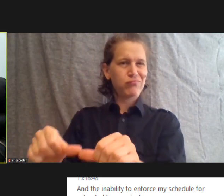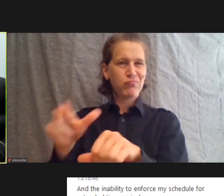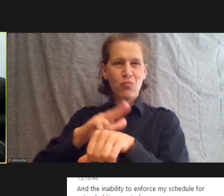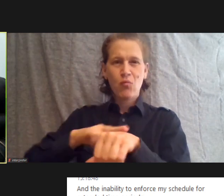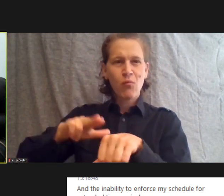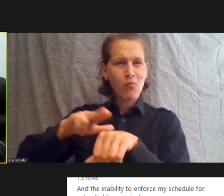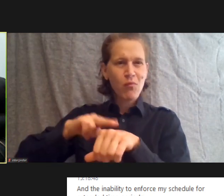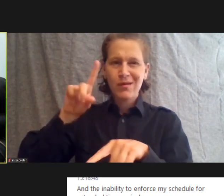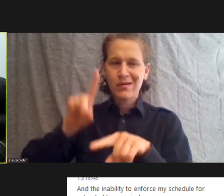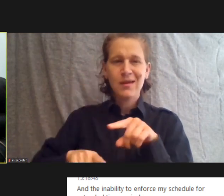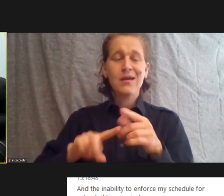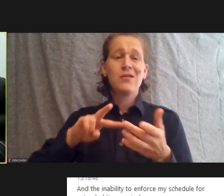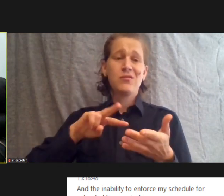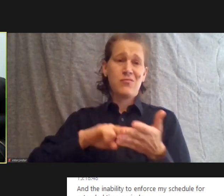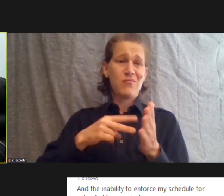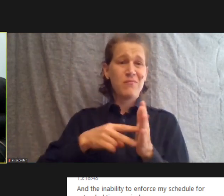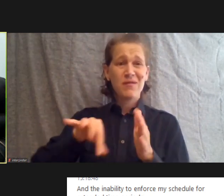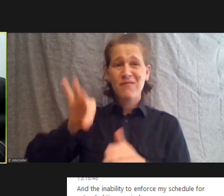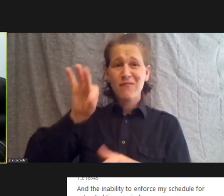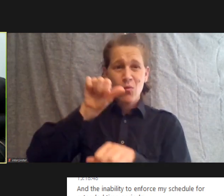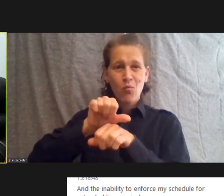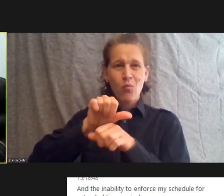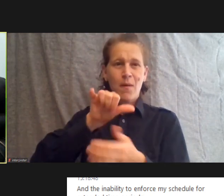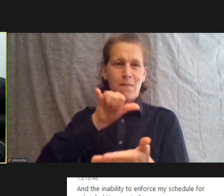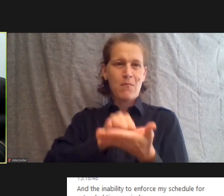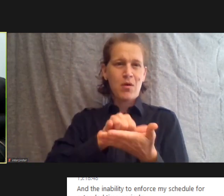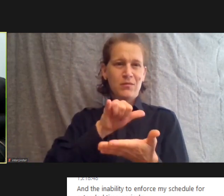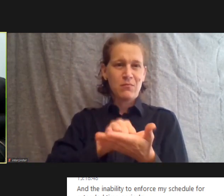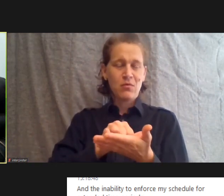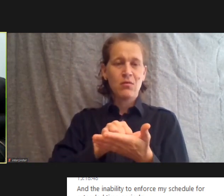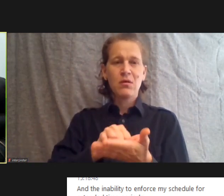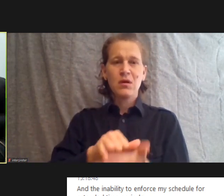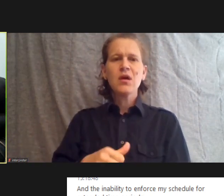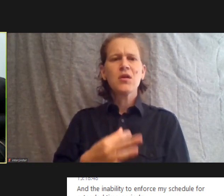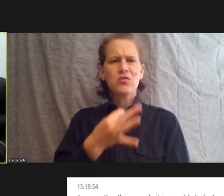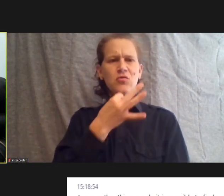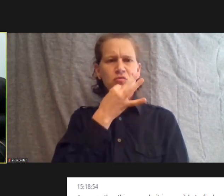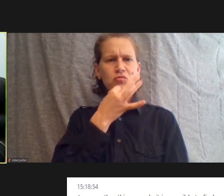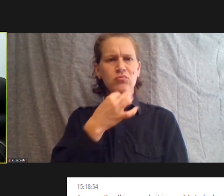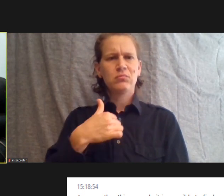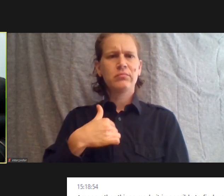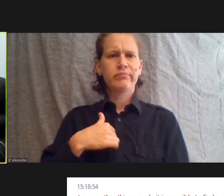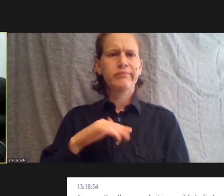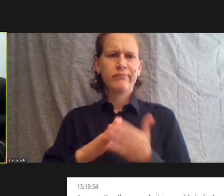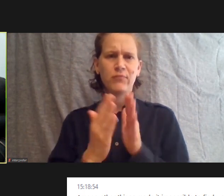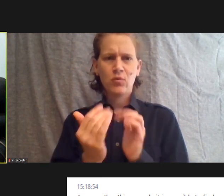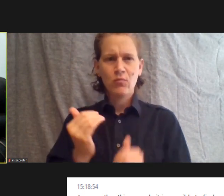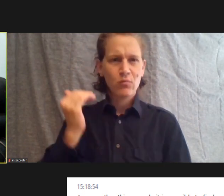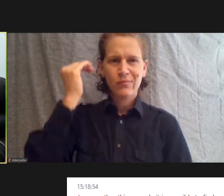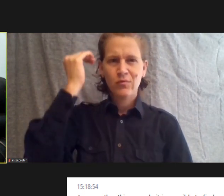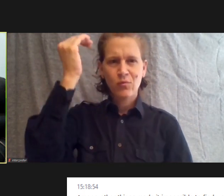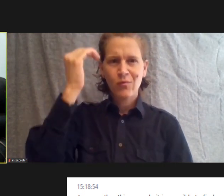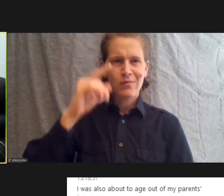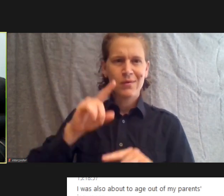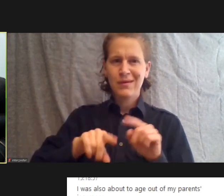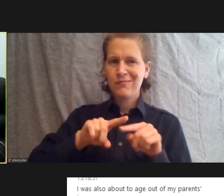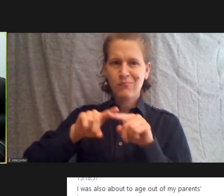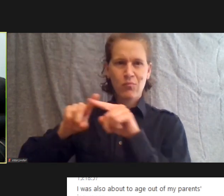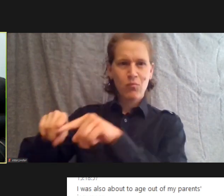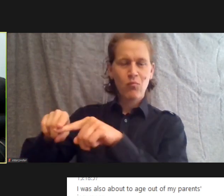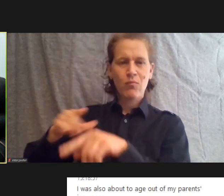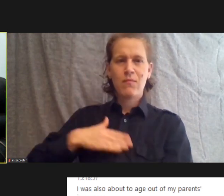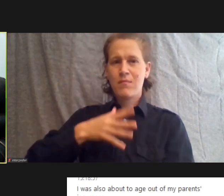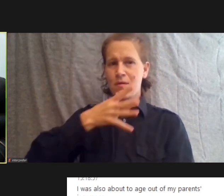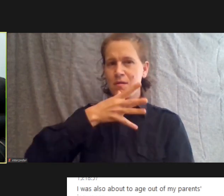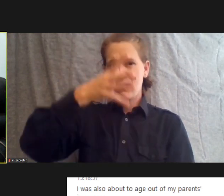work. I was also about to age out of my parents' insurance, so time was an issue. We started with the application